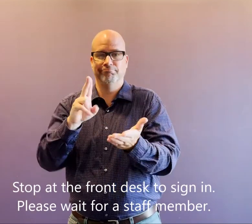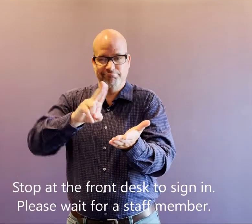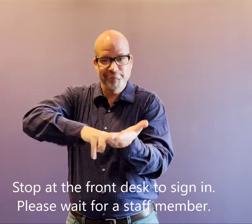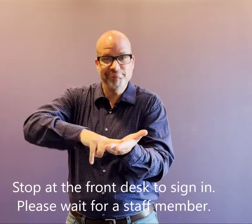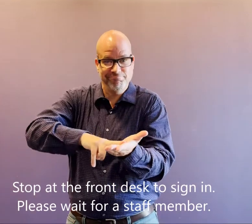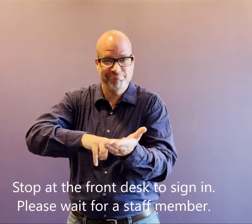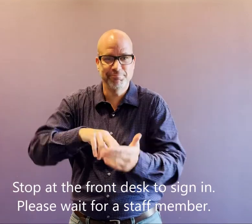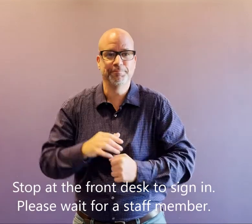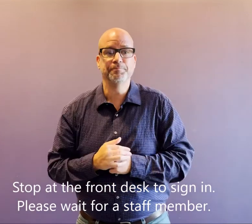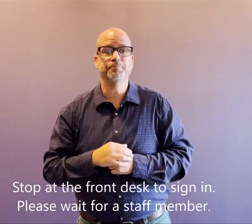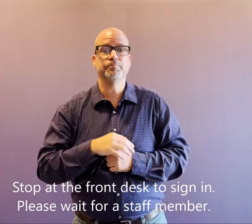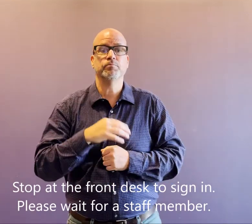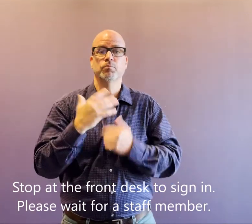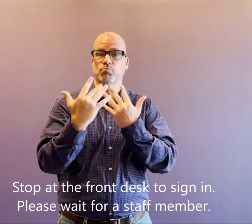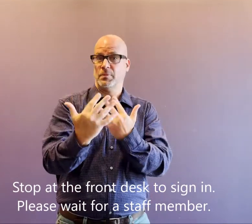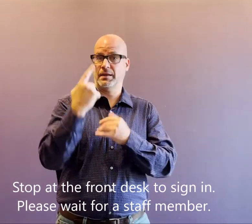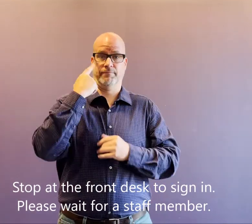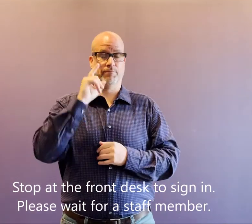Stop at the front desk to sign in.